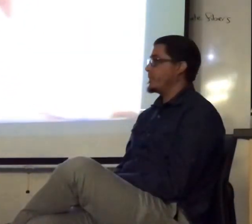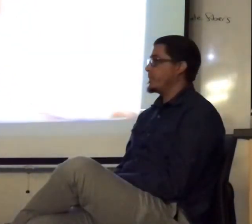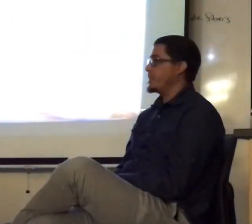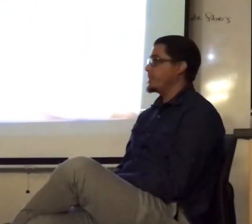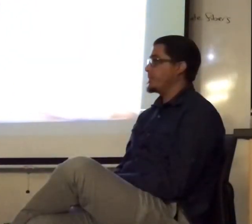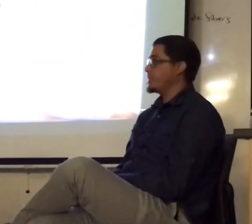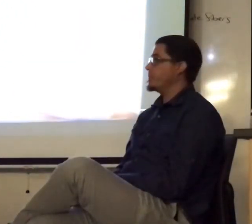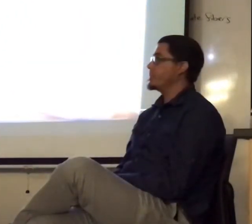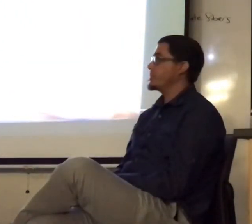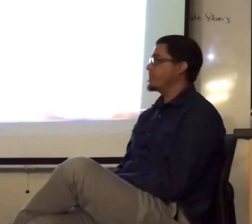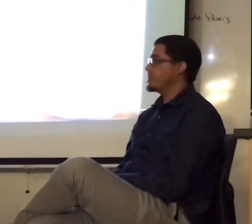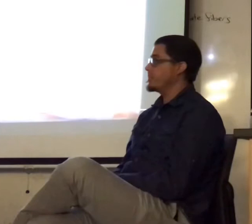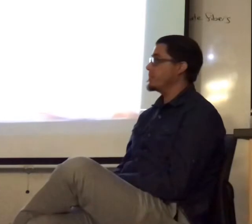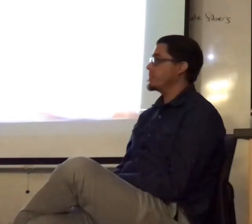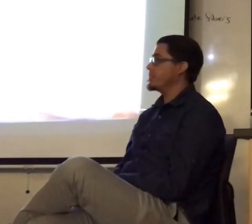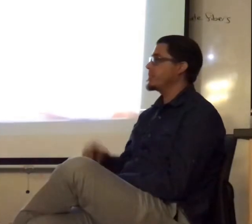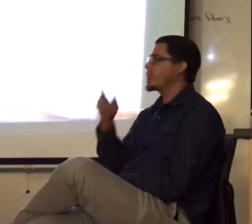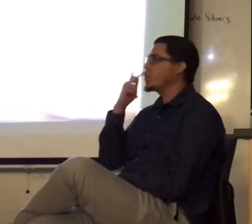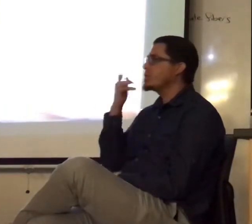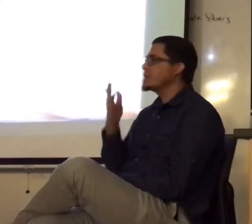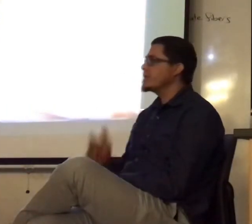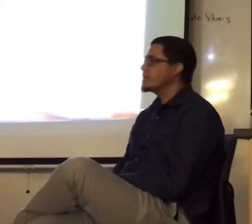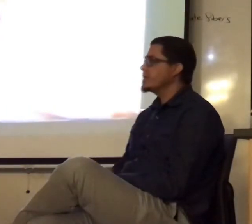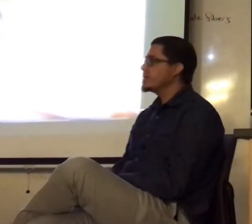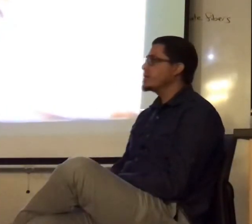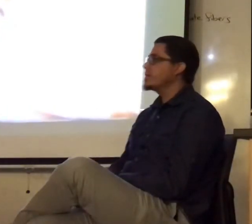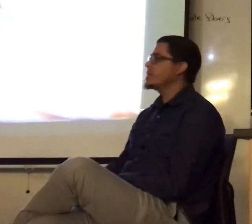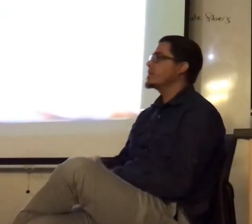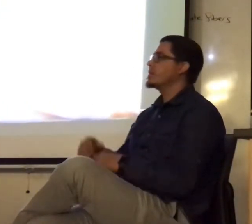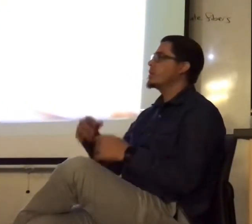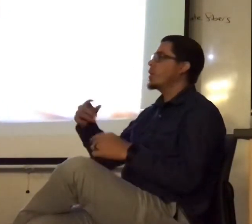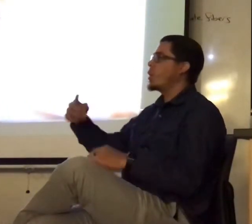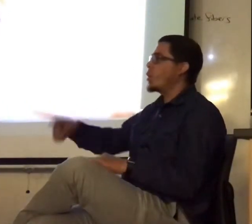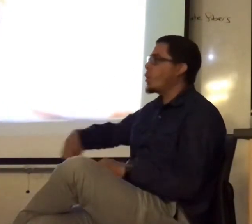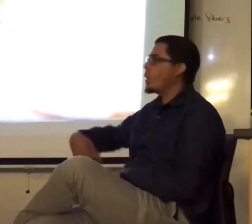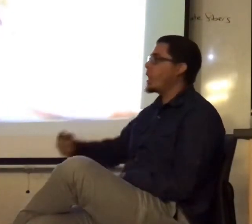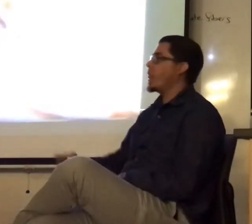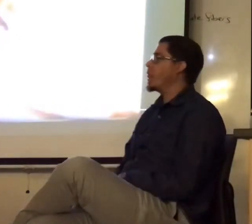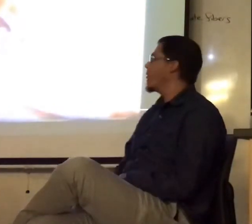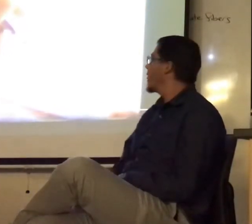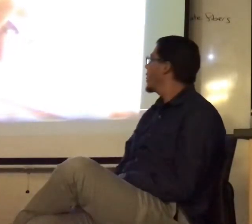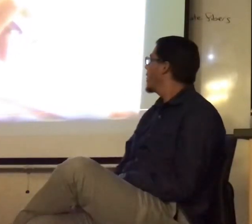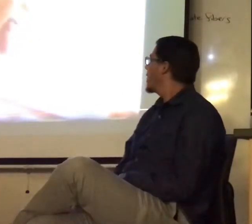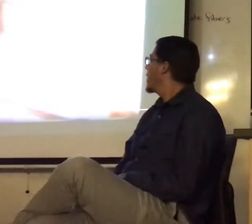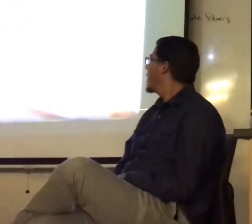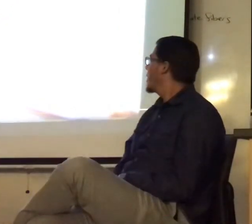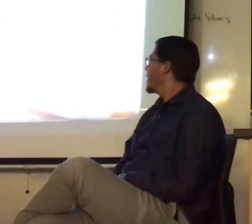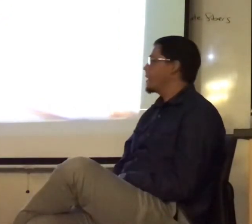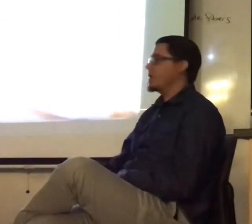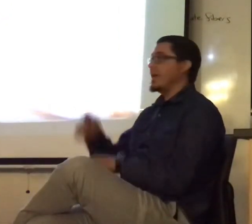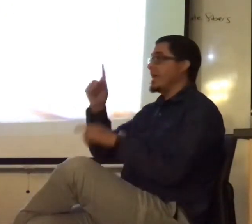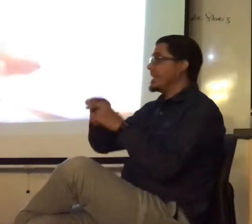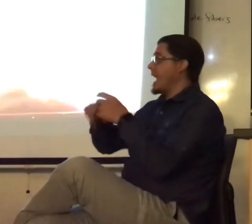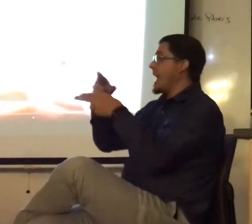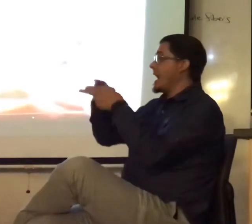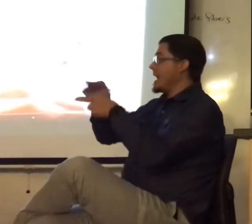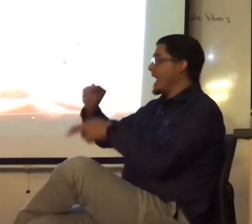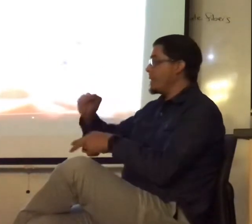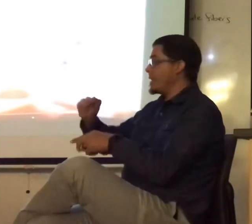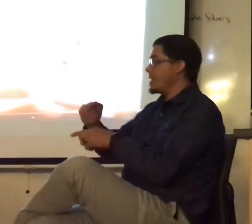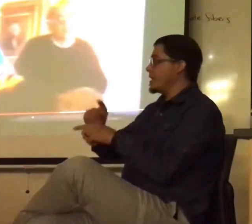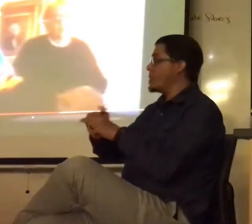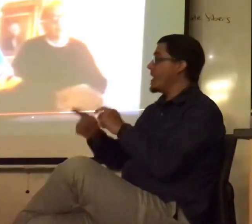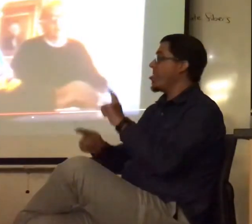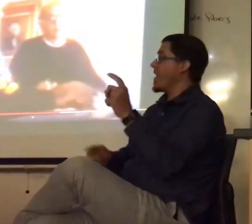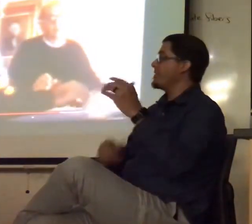What do you draw? Okay. What do you see? Wheel on one side and on the other side. So even though he can't name it, his left hand